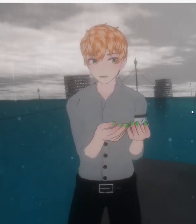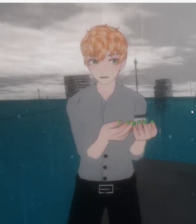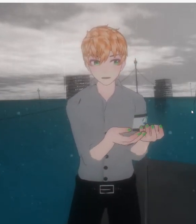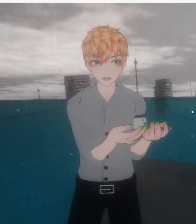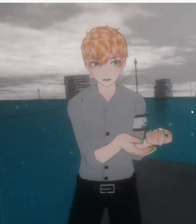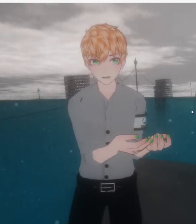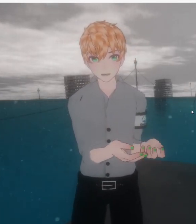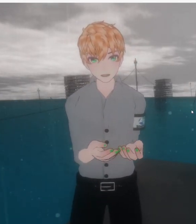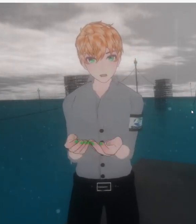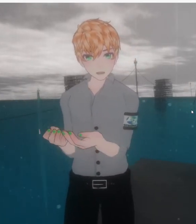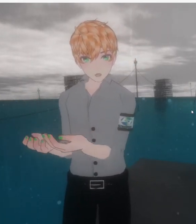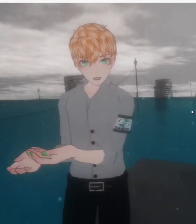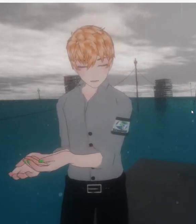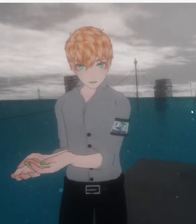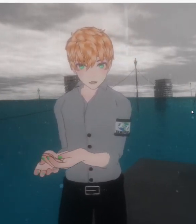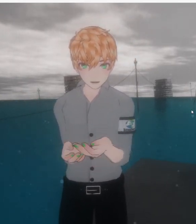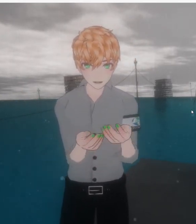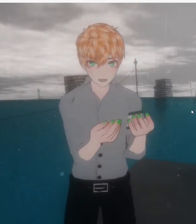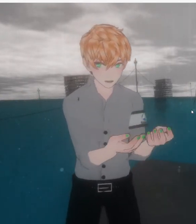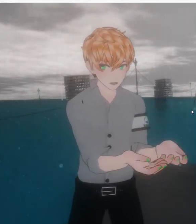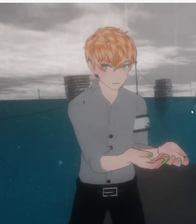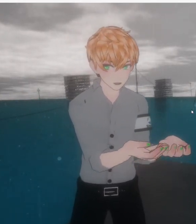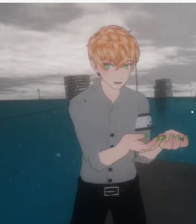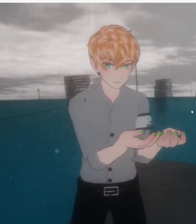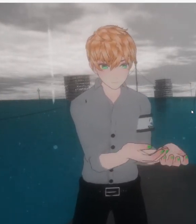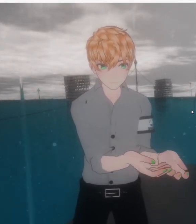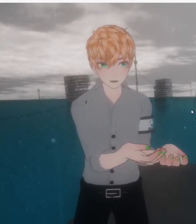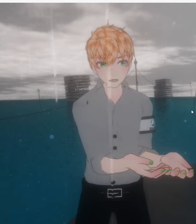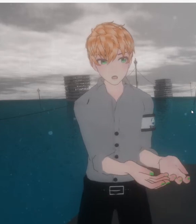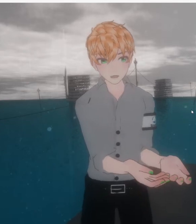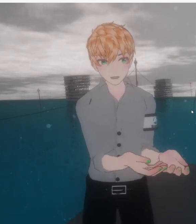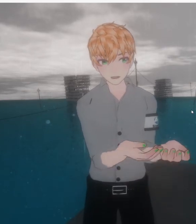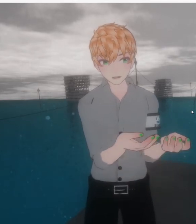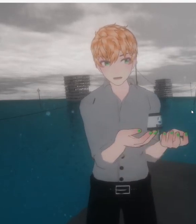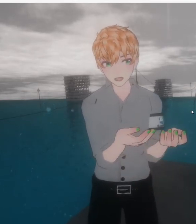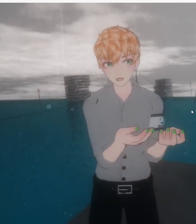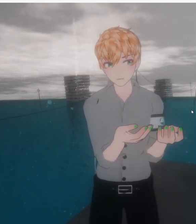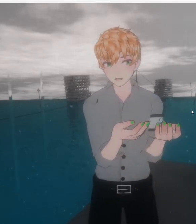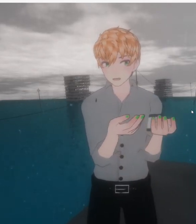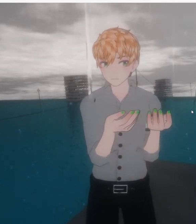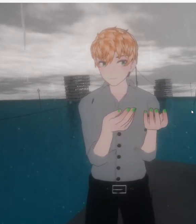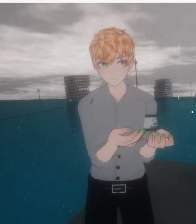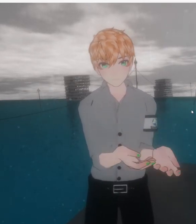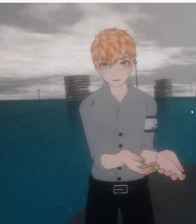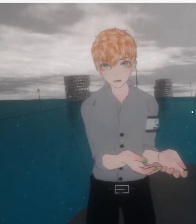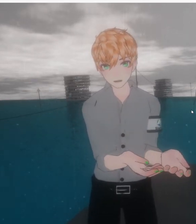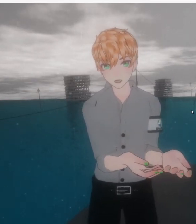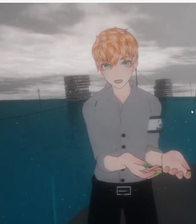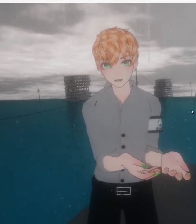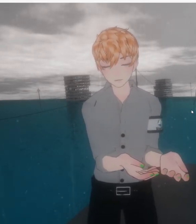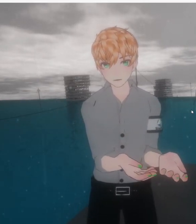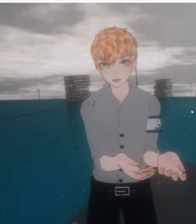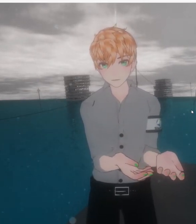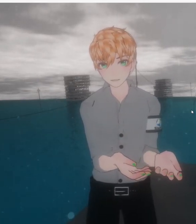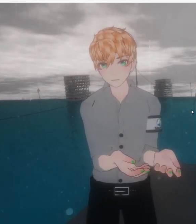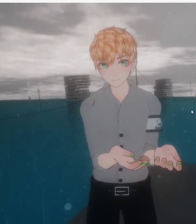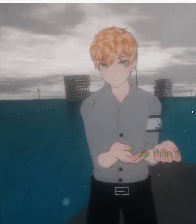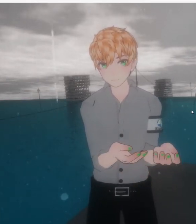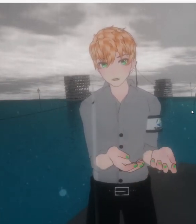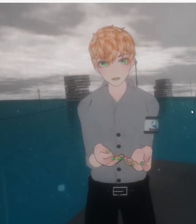that clicks with you on an emotional level, if that real data about the harmful health effects really clicks with you on